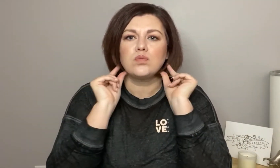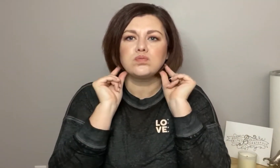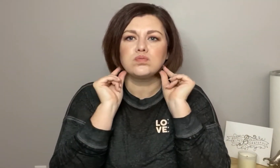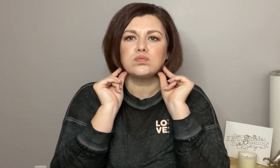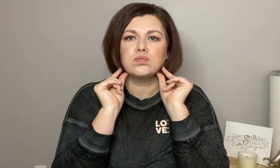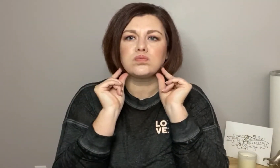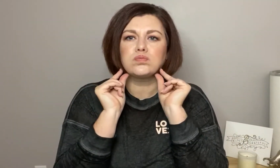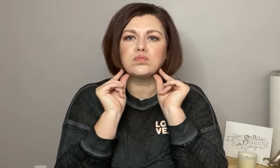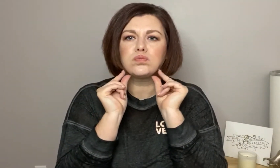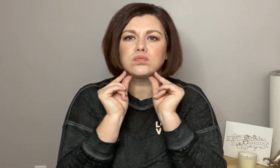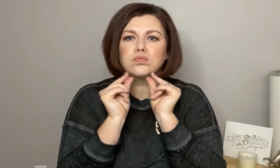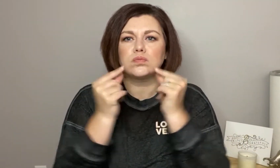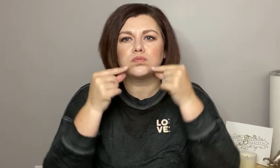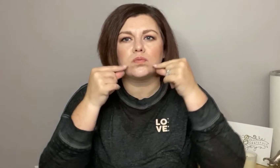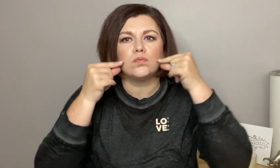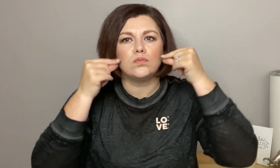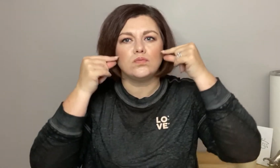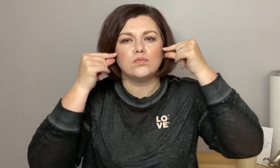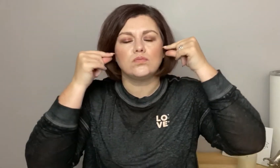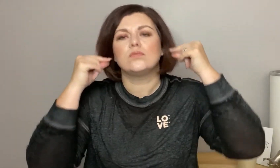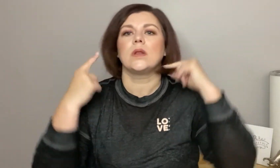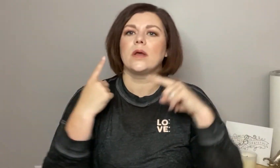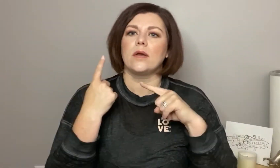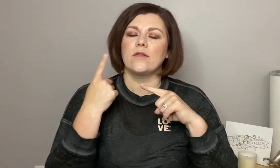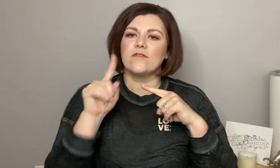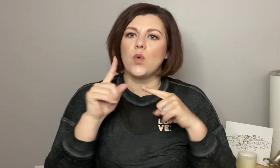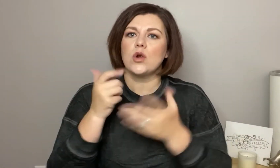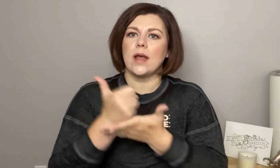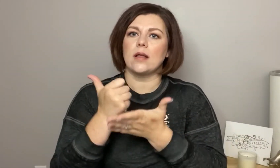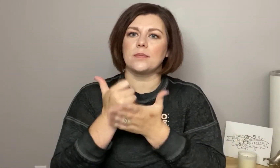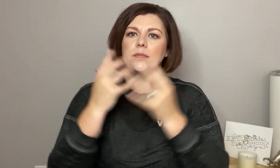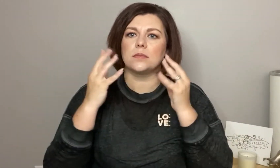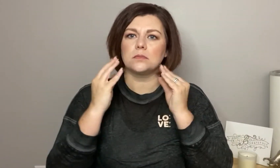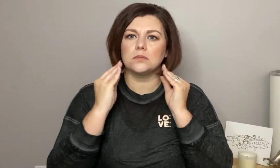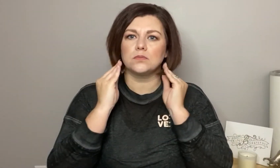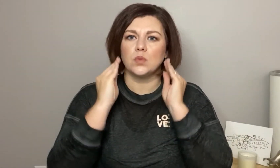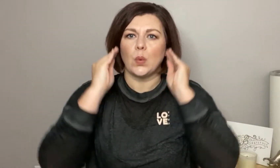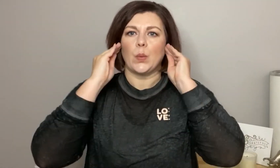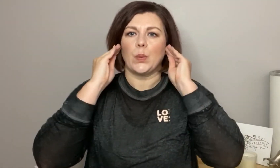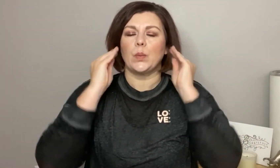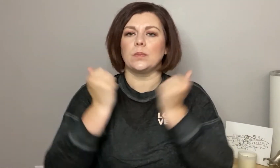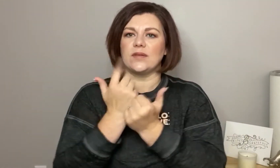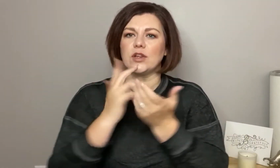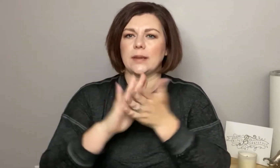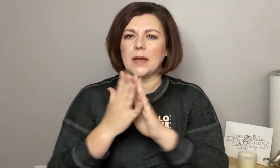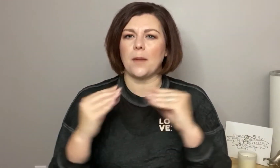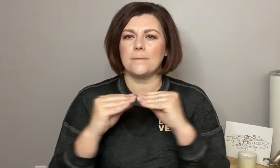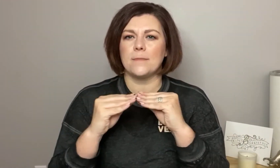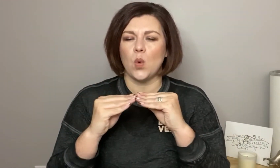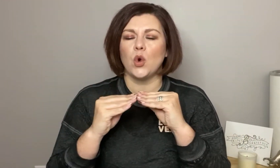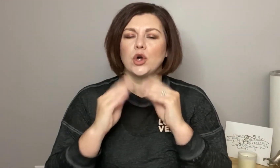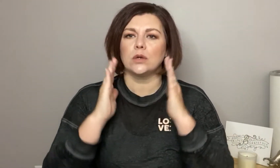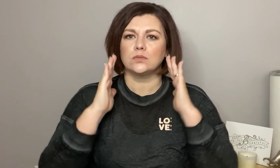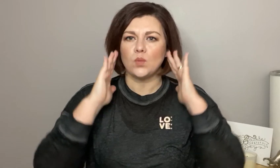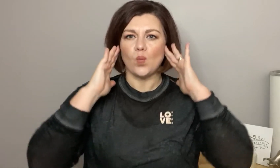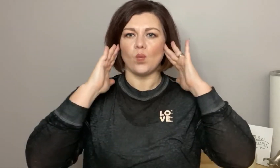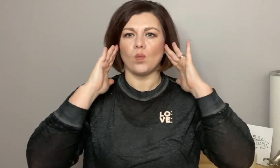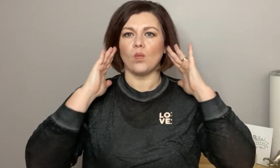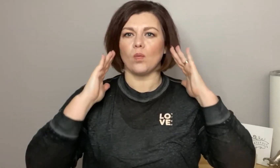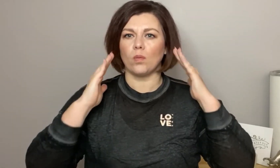electrical pulses to go on the skin, especially on the jawline area, to tighten and sculpt and kind